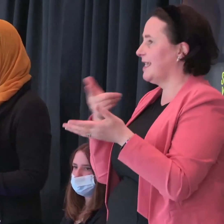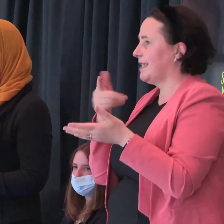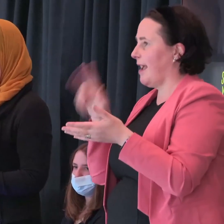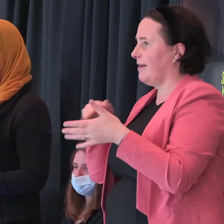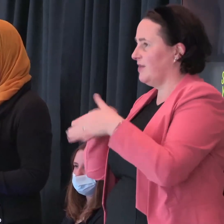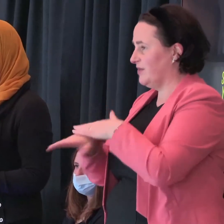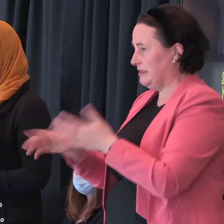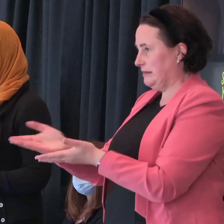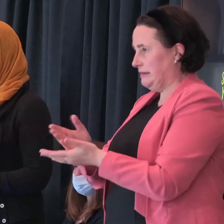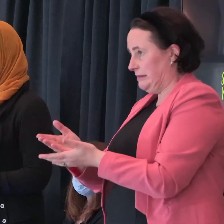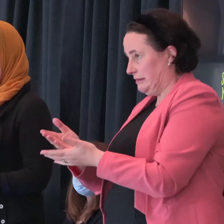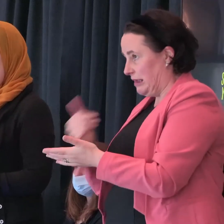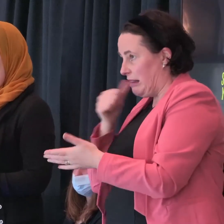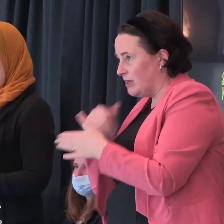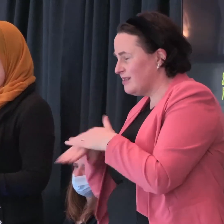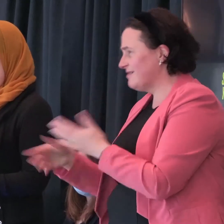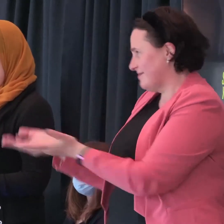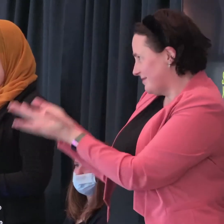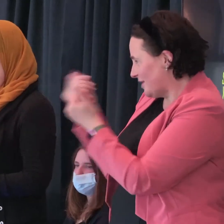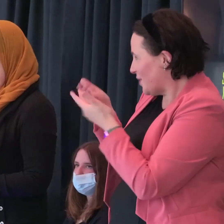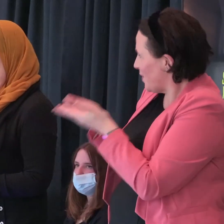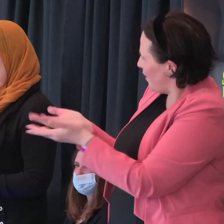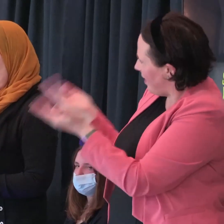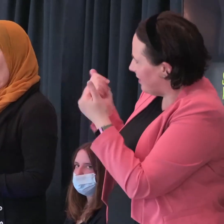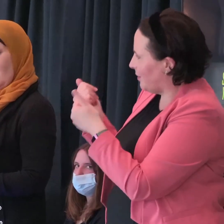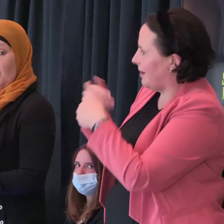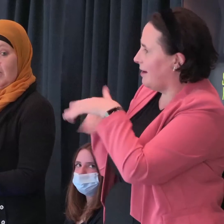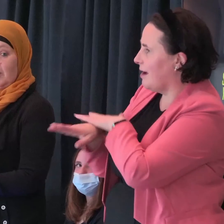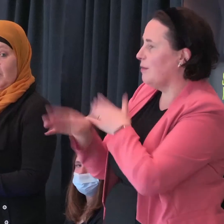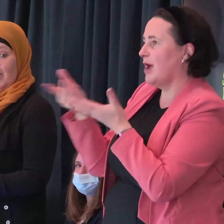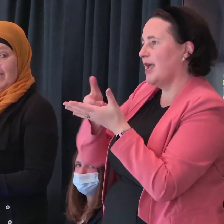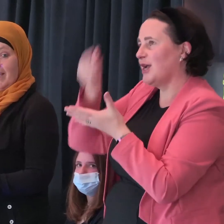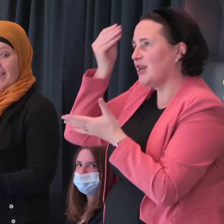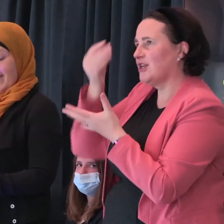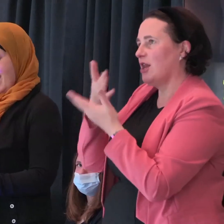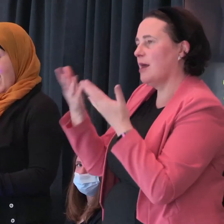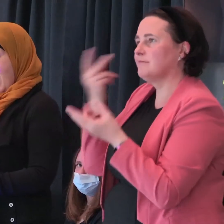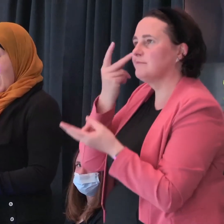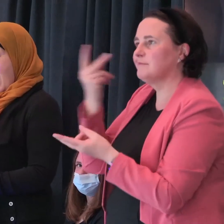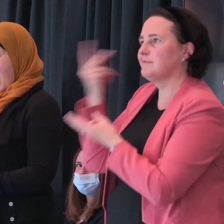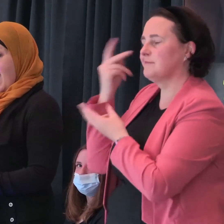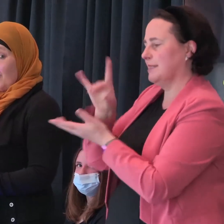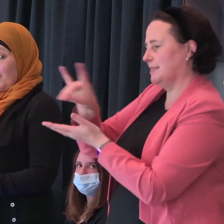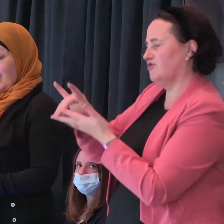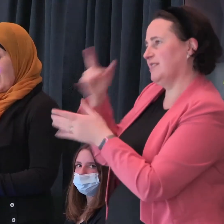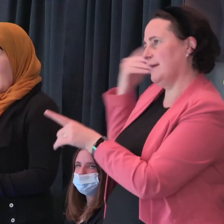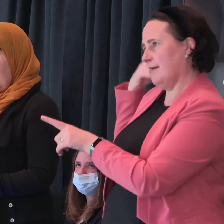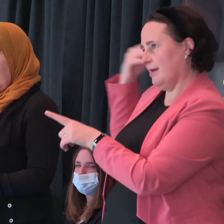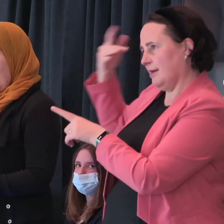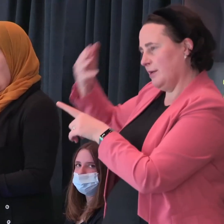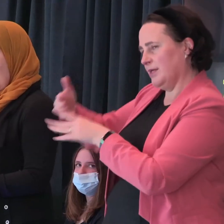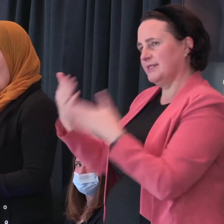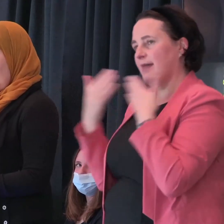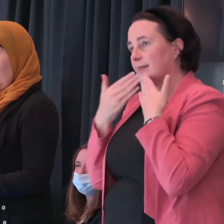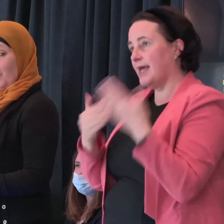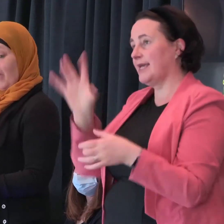creative environment where we all can learn so much about our history. I want to thank Helen